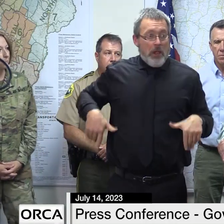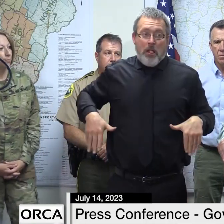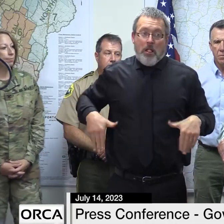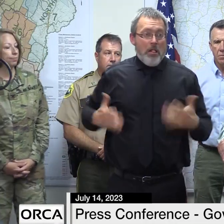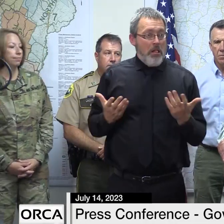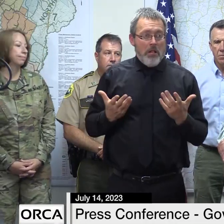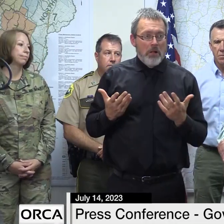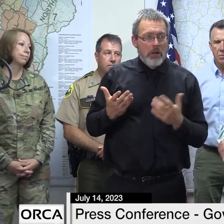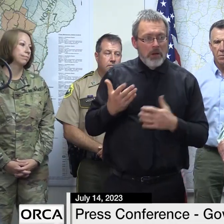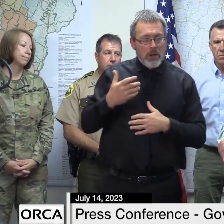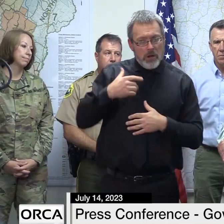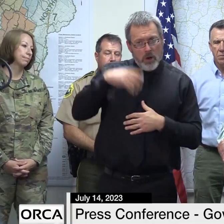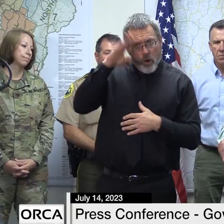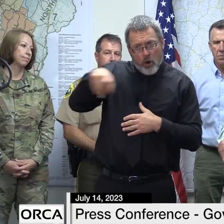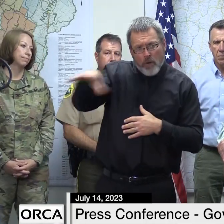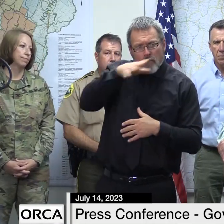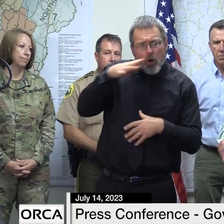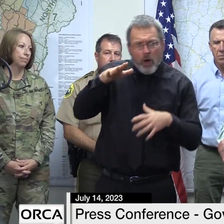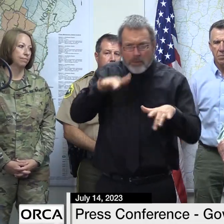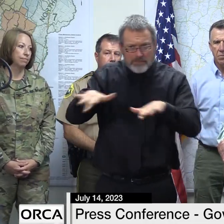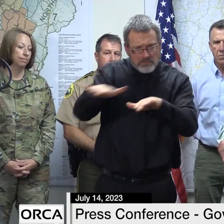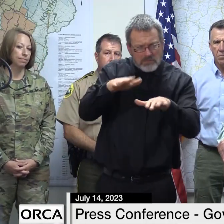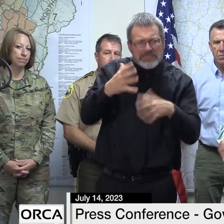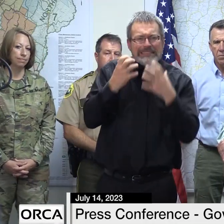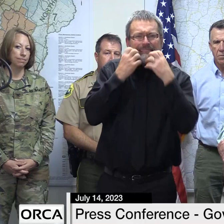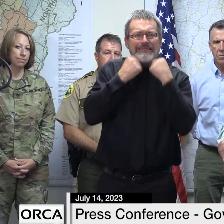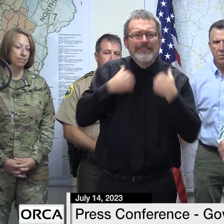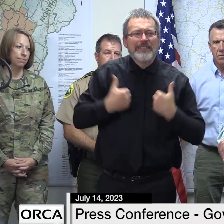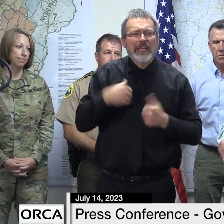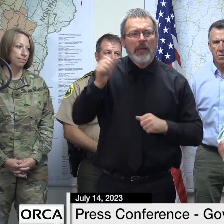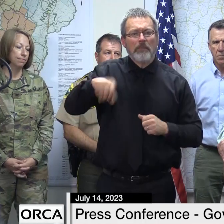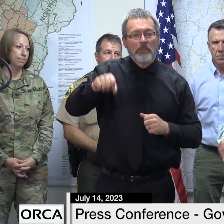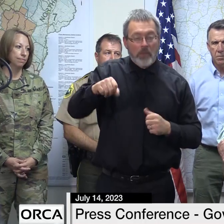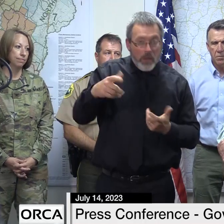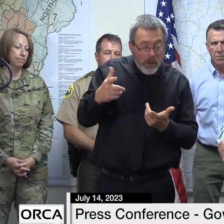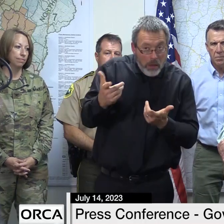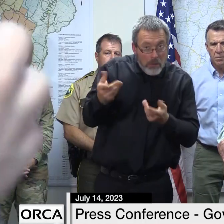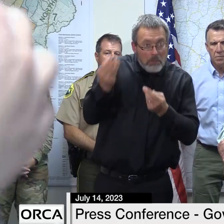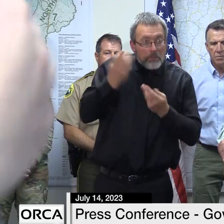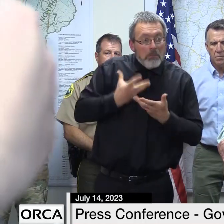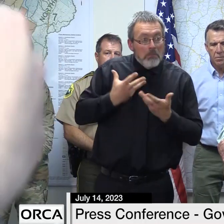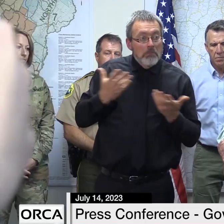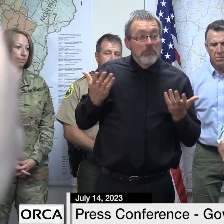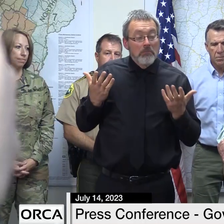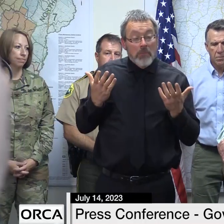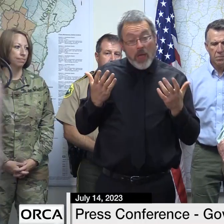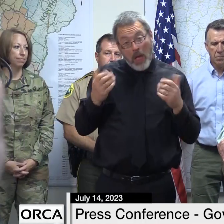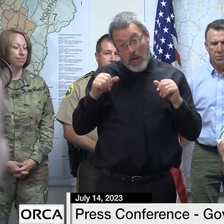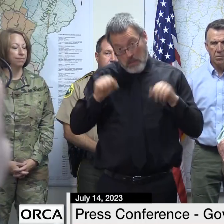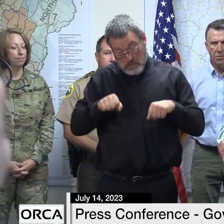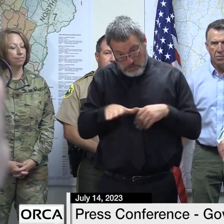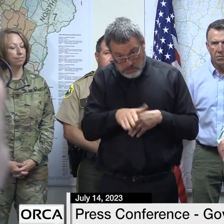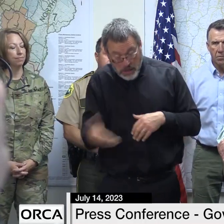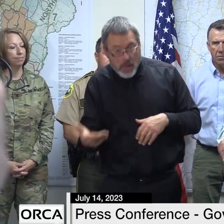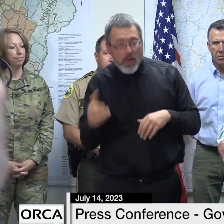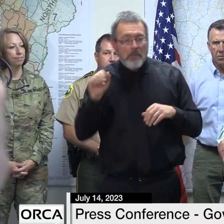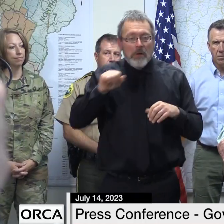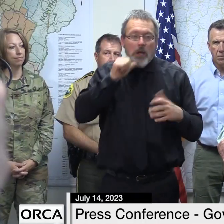about taking care of their animals and getting them to where they need to go. Now, there may have been, but I have not received any,